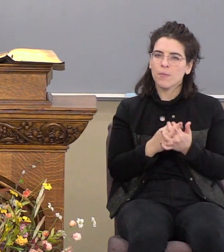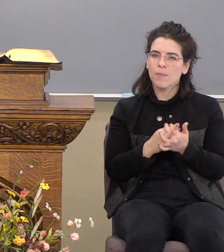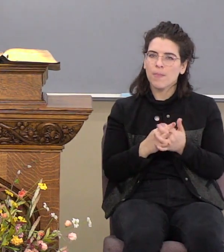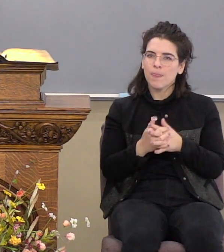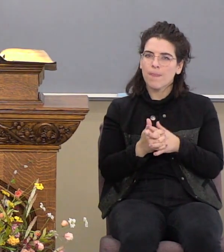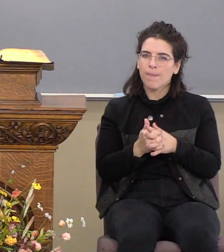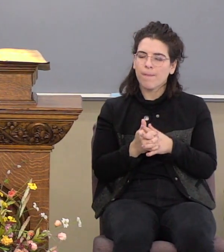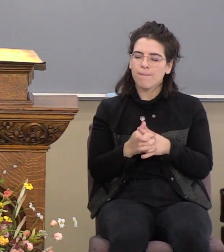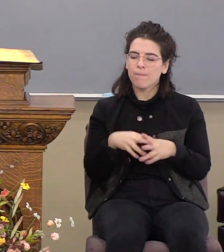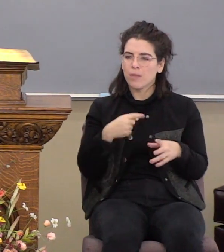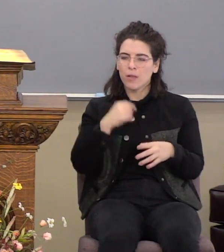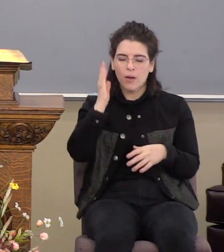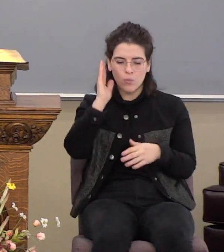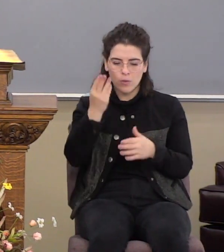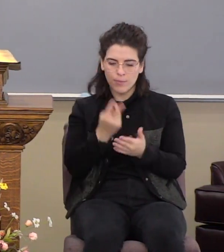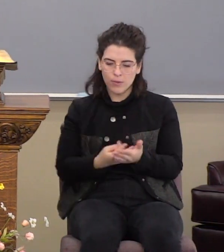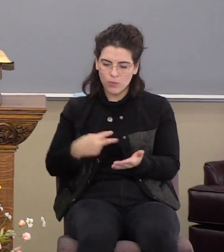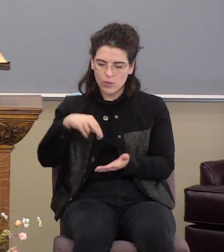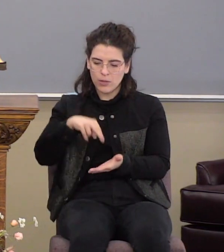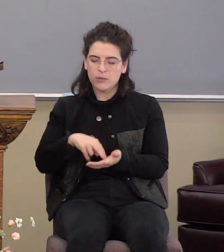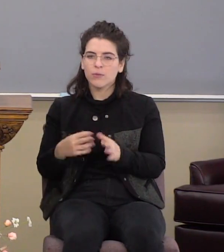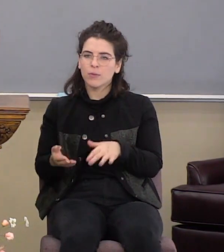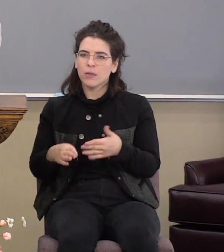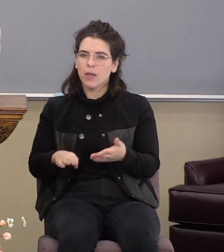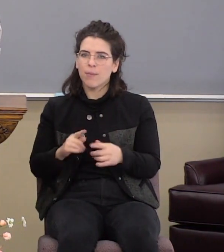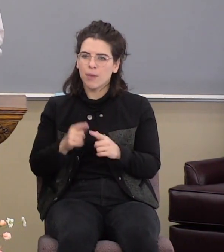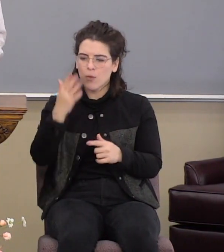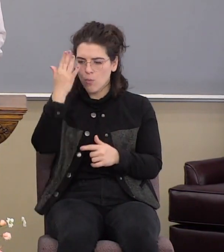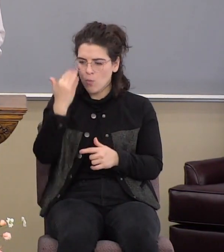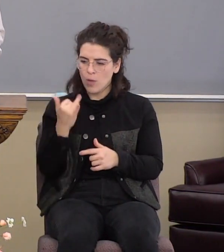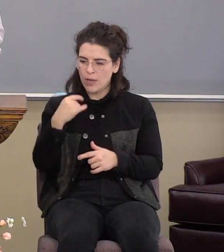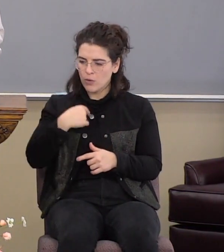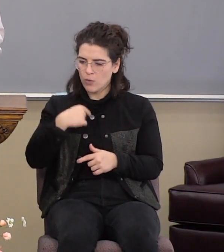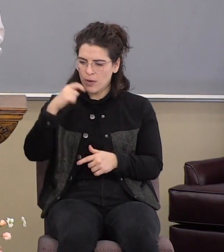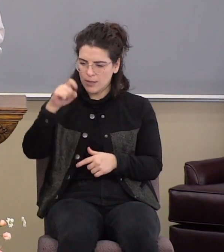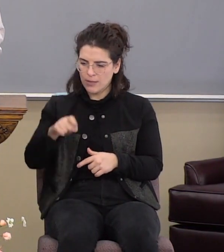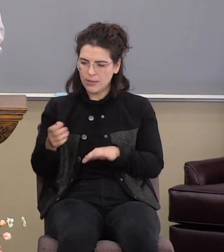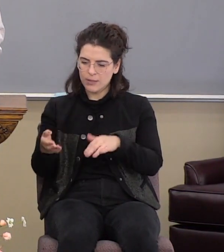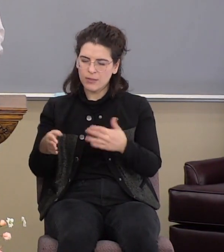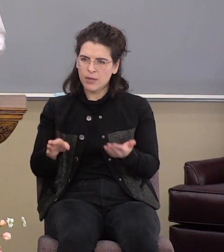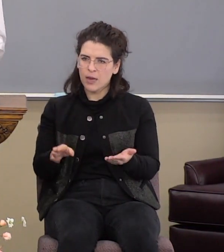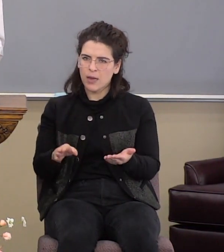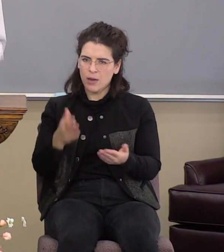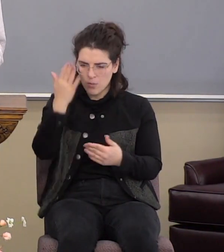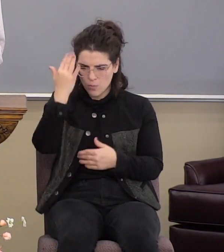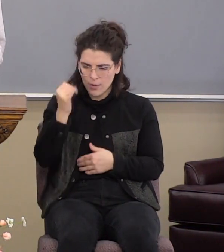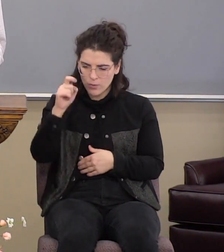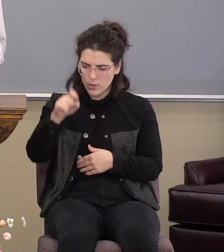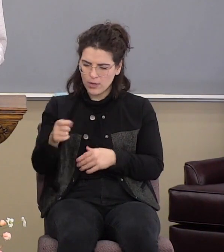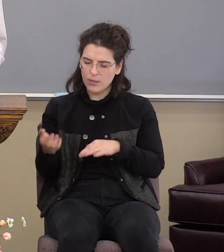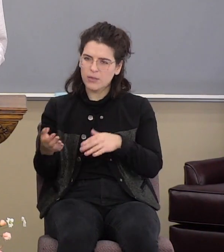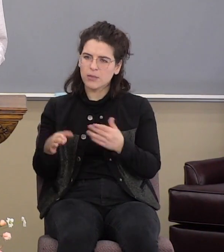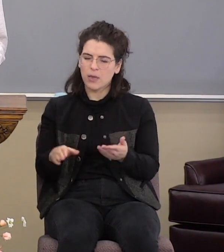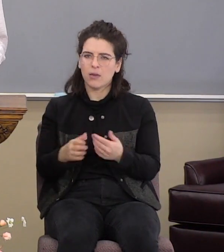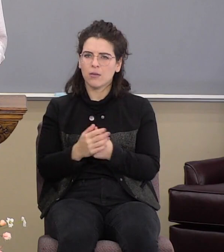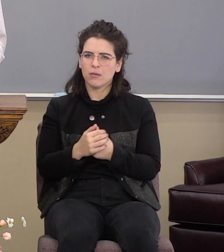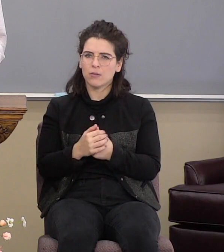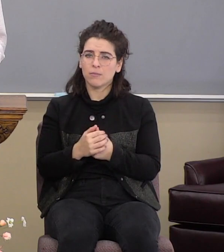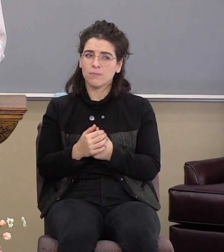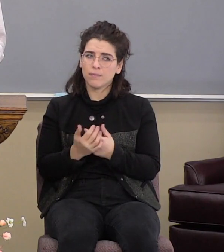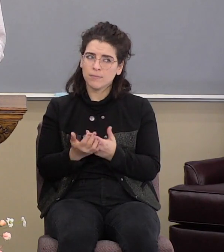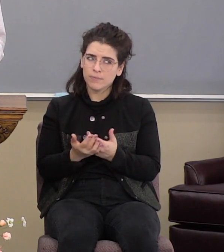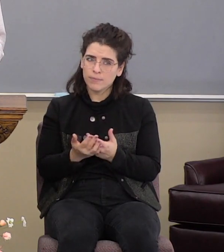And I'm going to be raised from the dead. But why do I have to die? Why do I have to die?